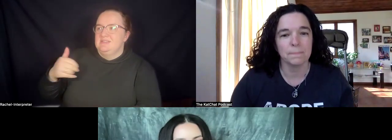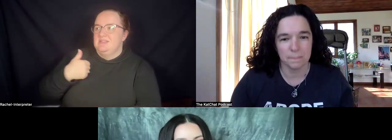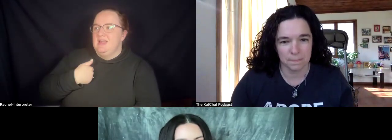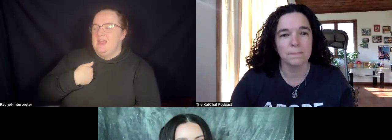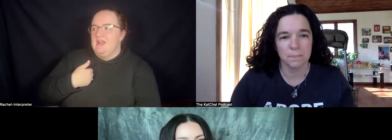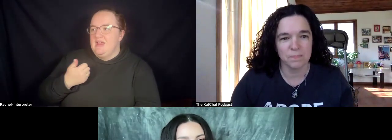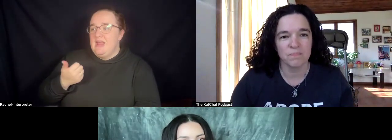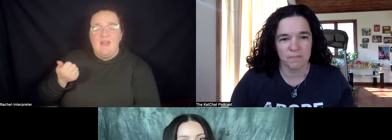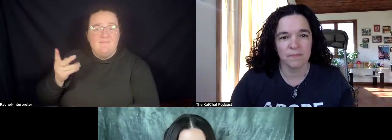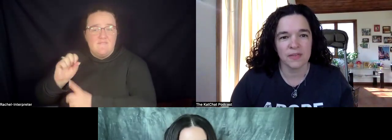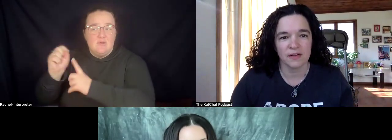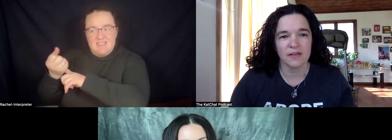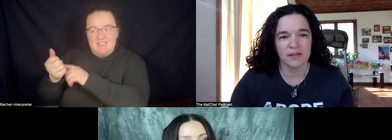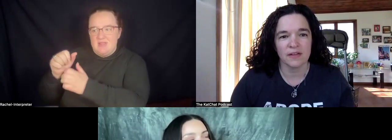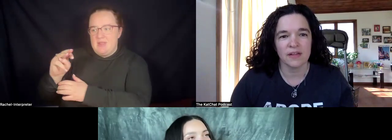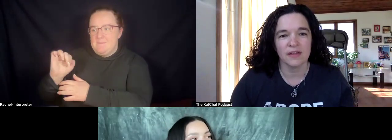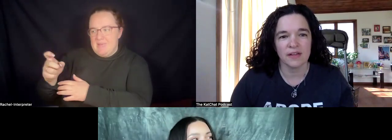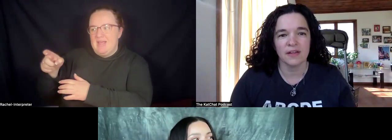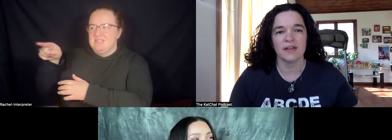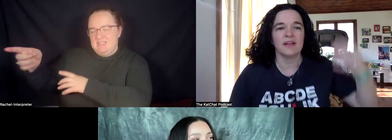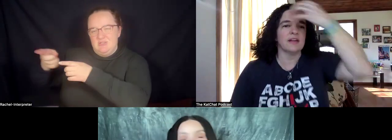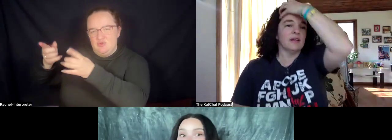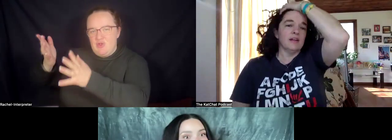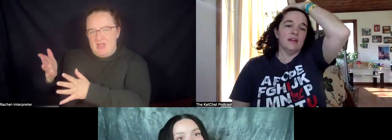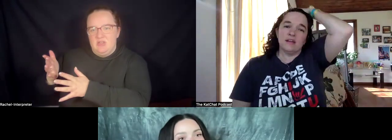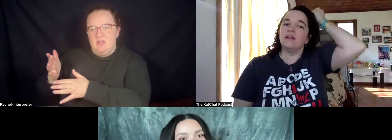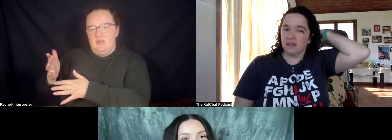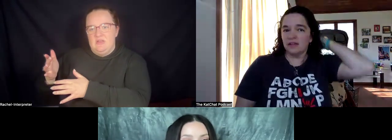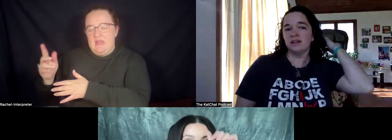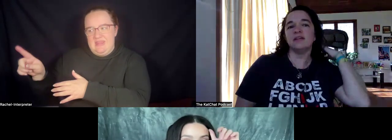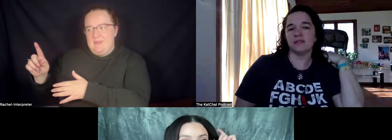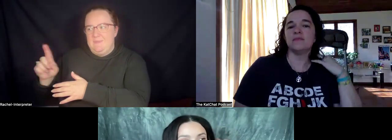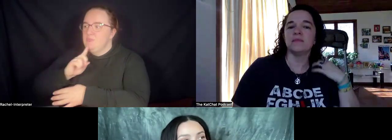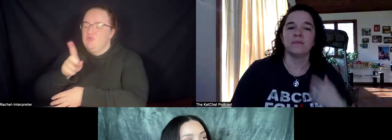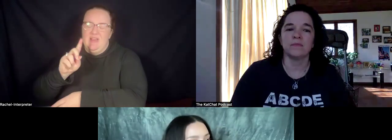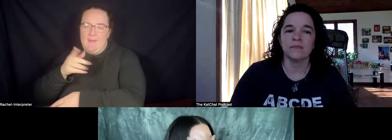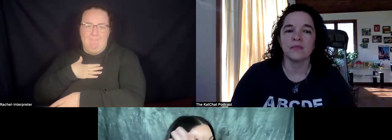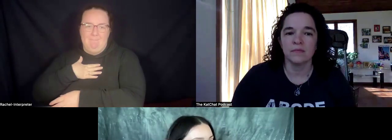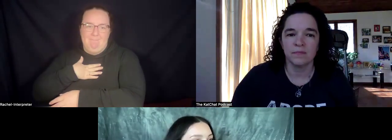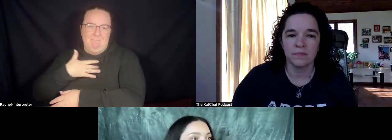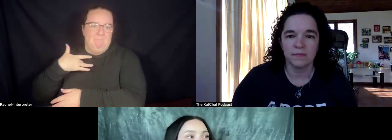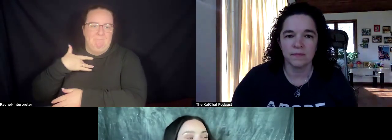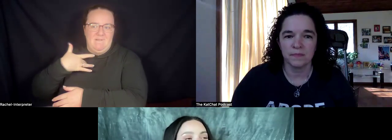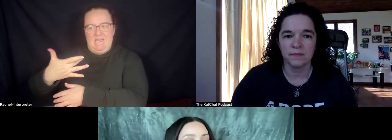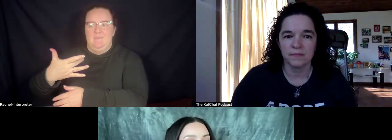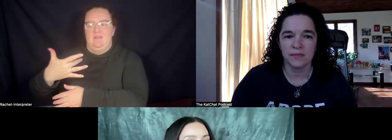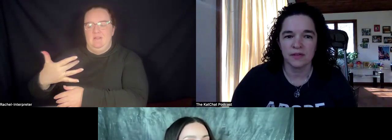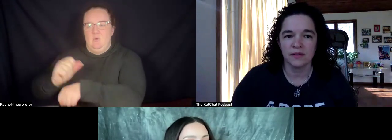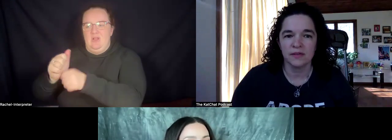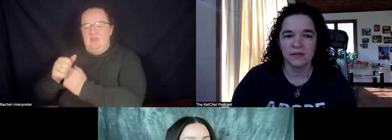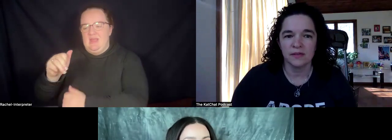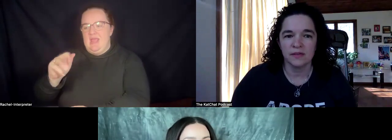a couple scenes with Max directing. Um, Aside from that, it was Amy for the most part, but yeah, it